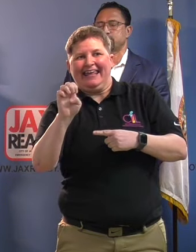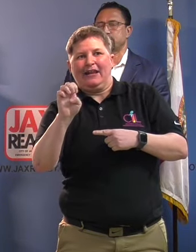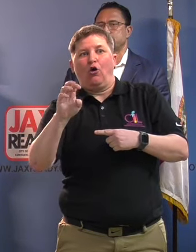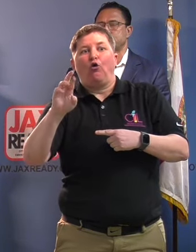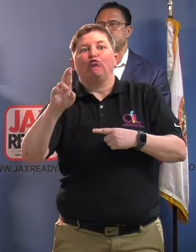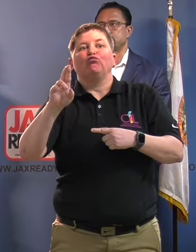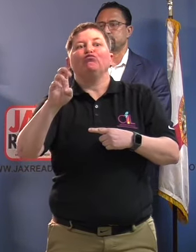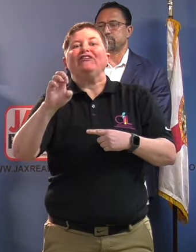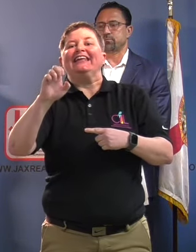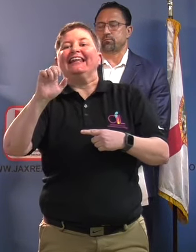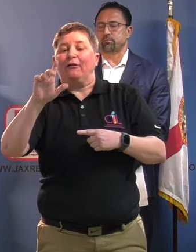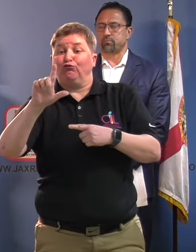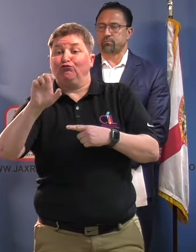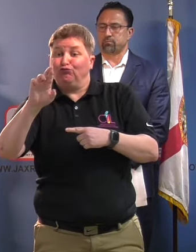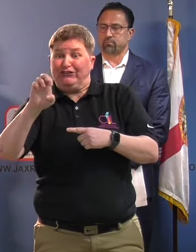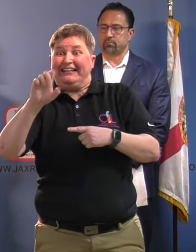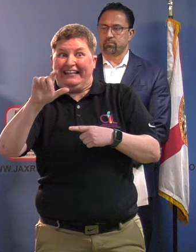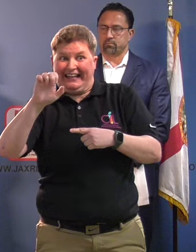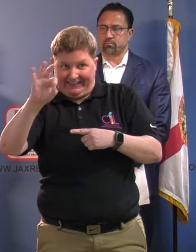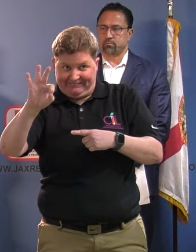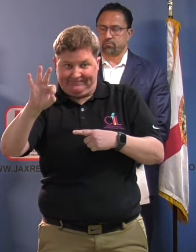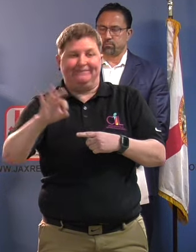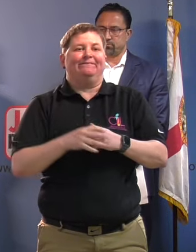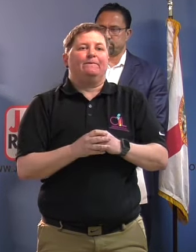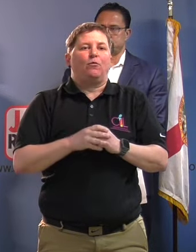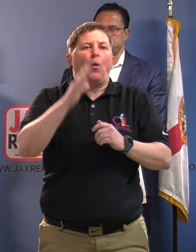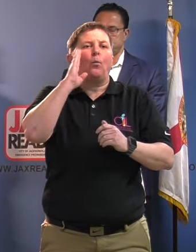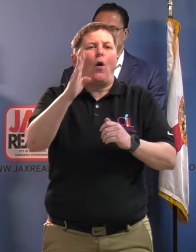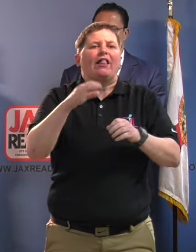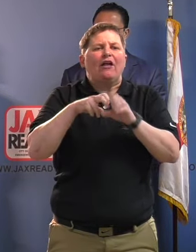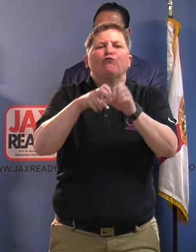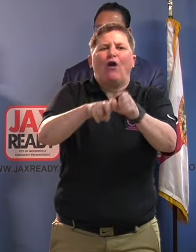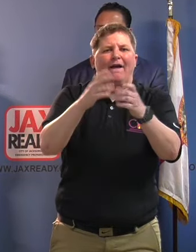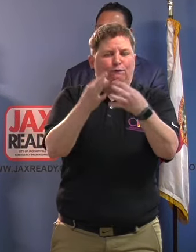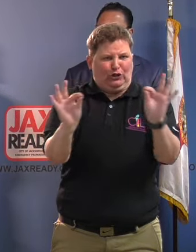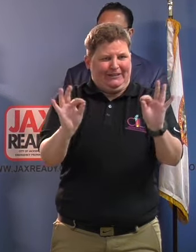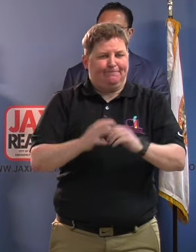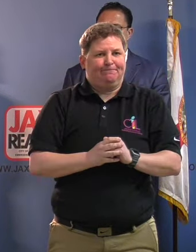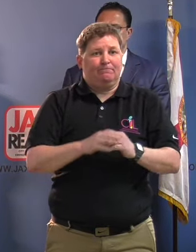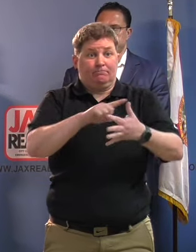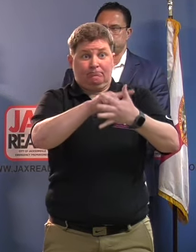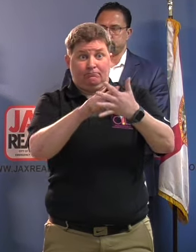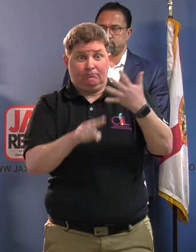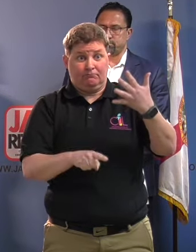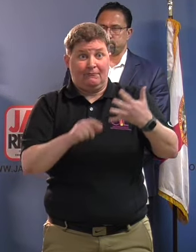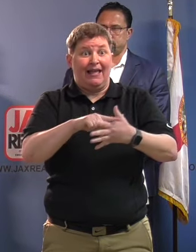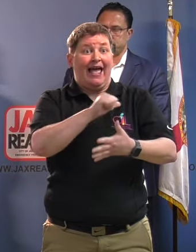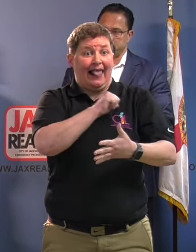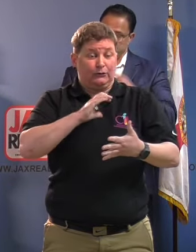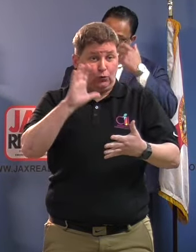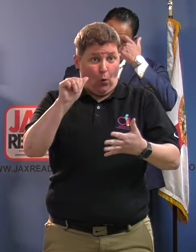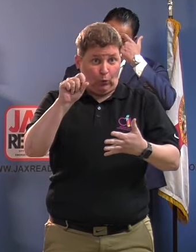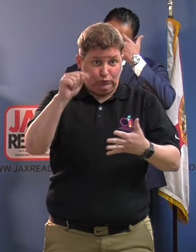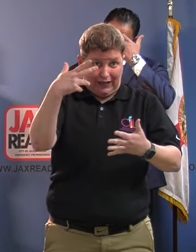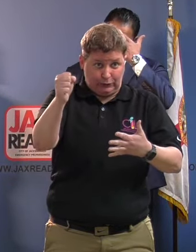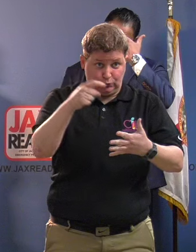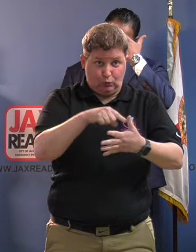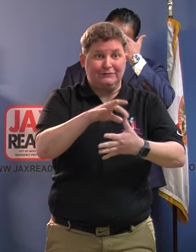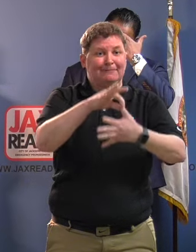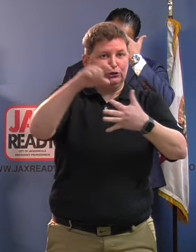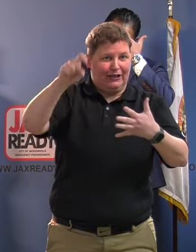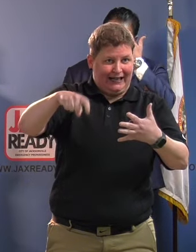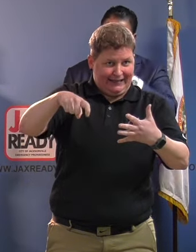Coast High School is the special needs shelter. These are our 5 shelters. Atlantic Coast High School, emphasis on special needs here. Only special